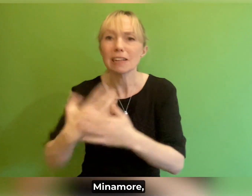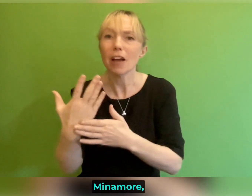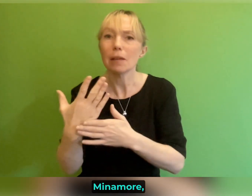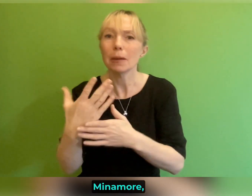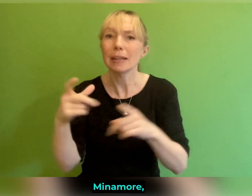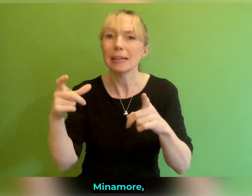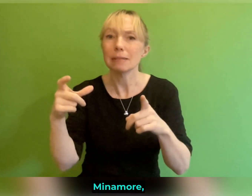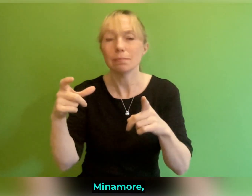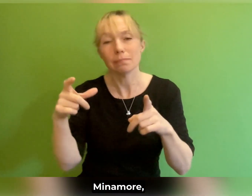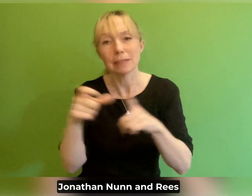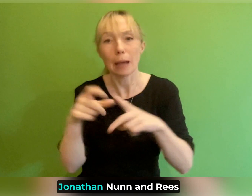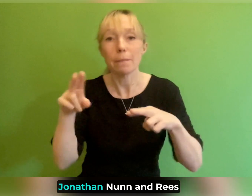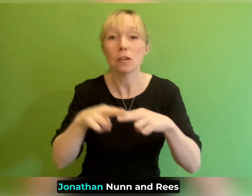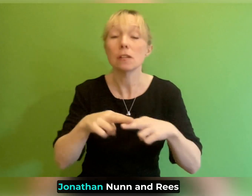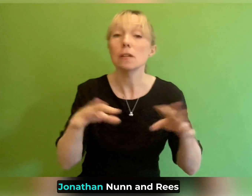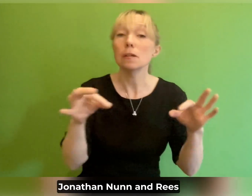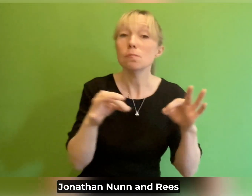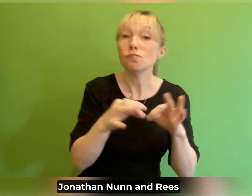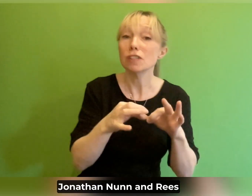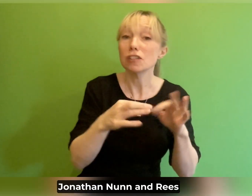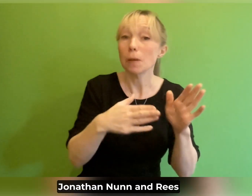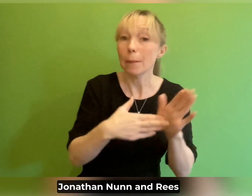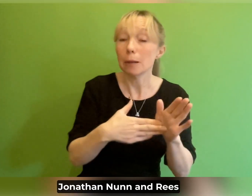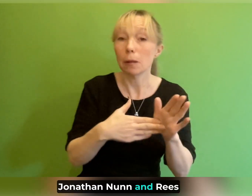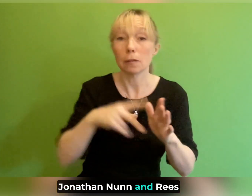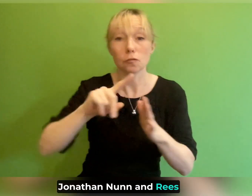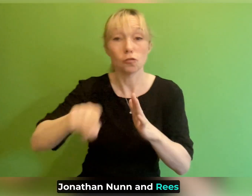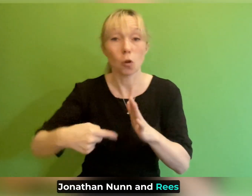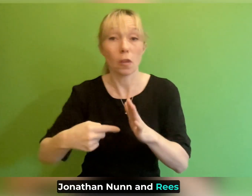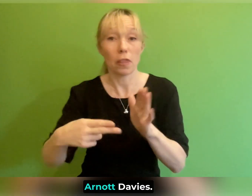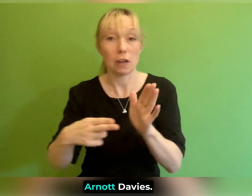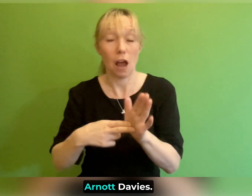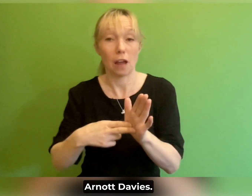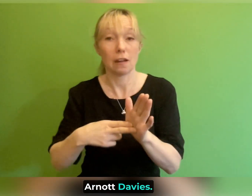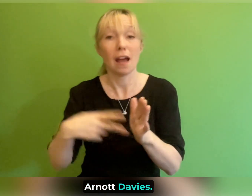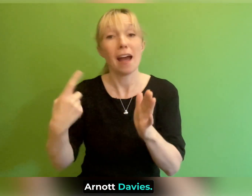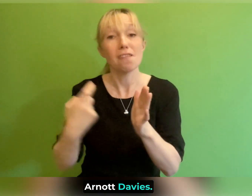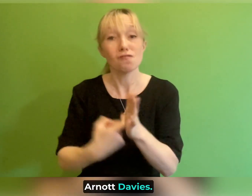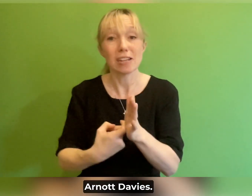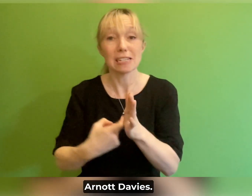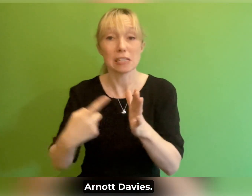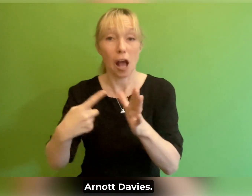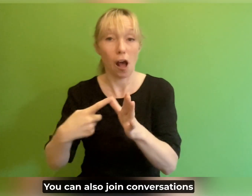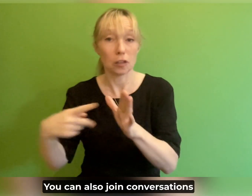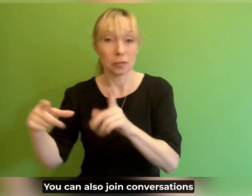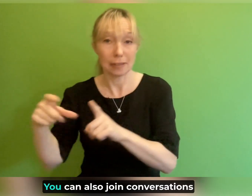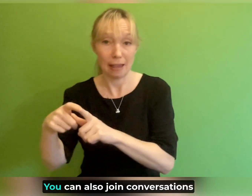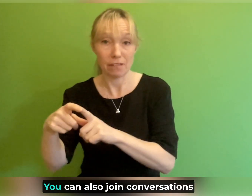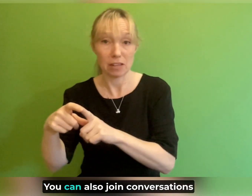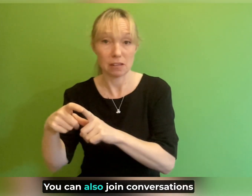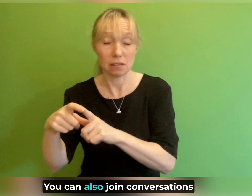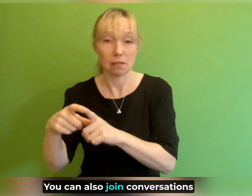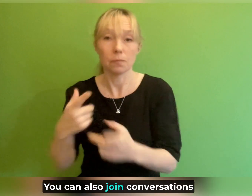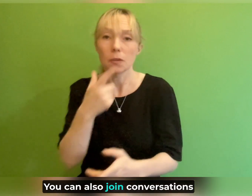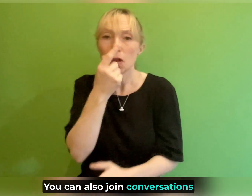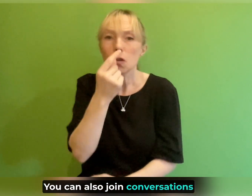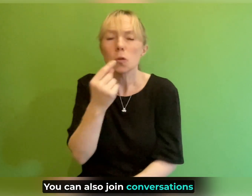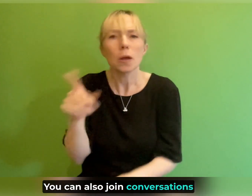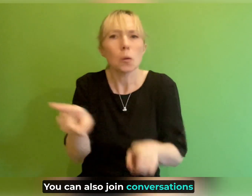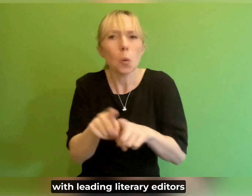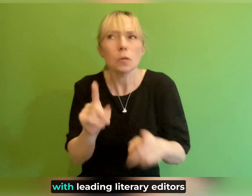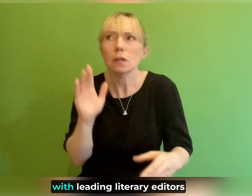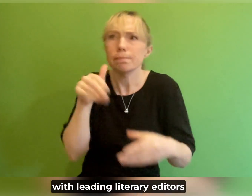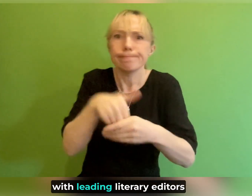Bridget Minamore, Jonathan Nunn and Rhys Arnott Davis. You can also join